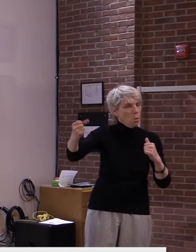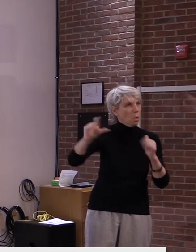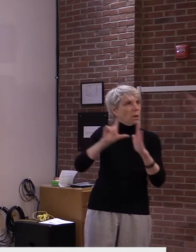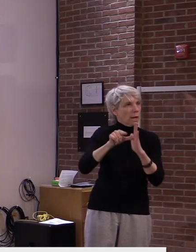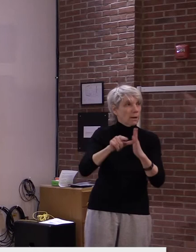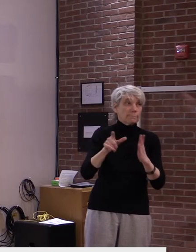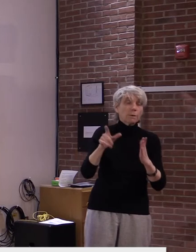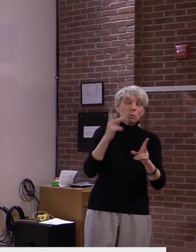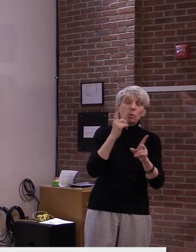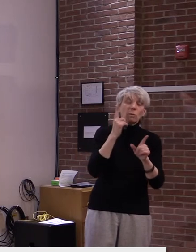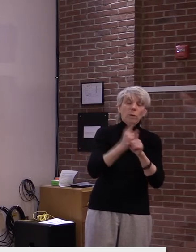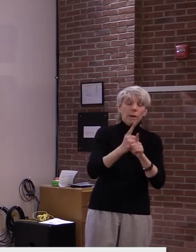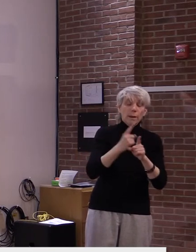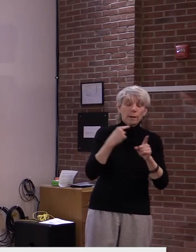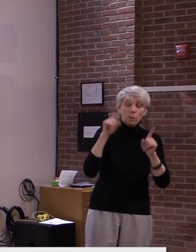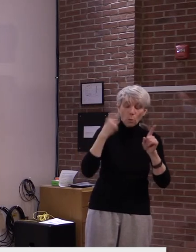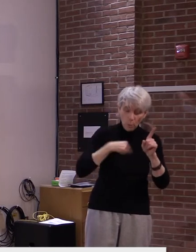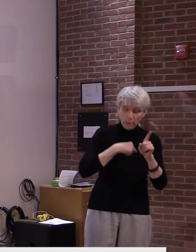Okay, thank you.